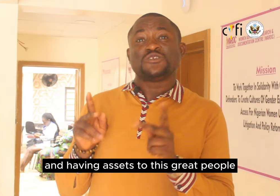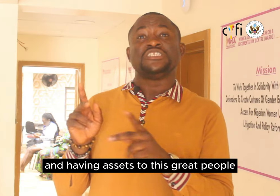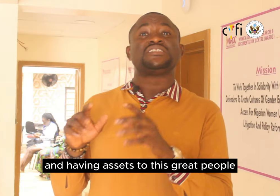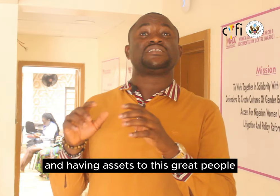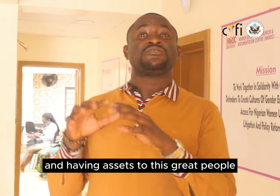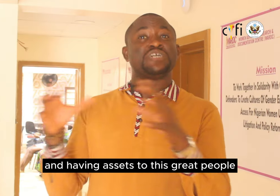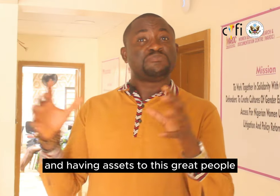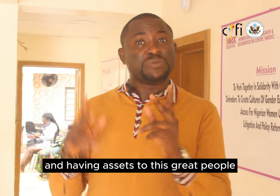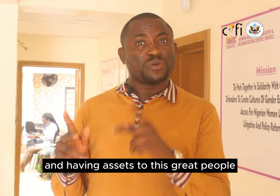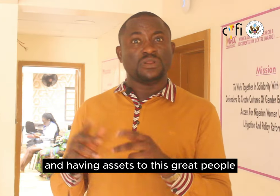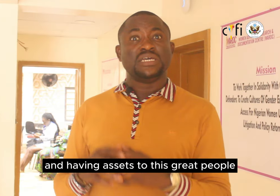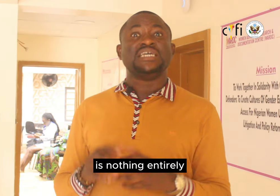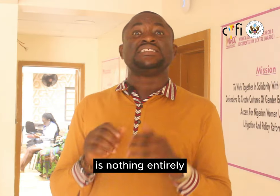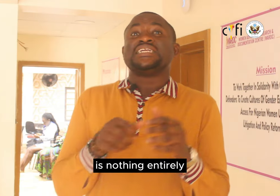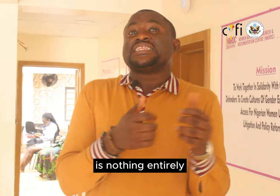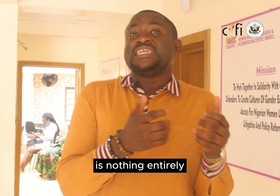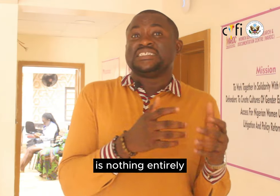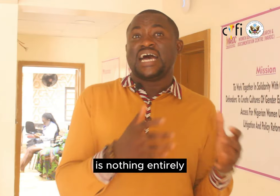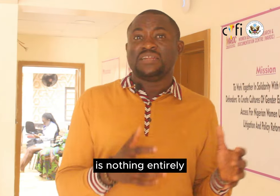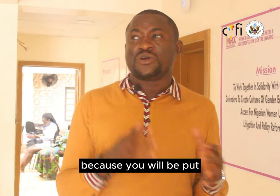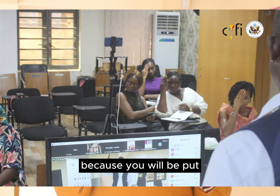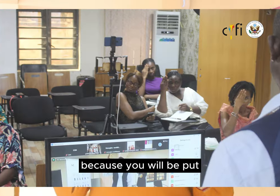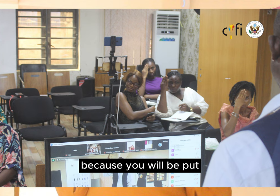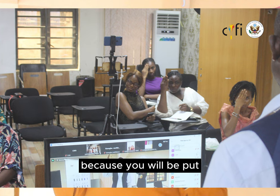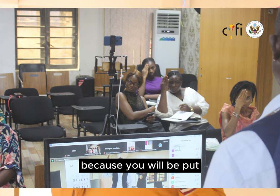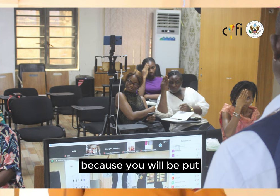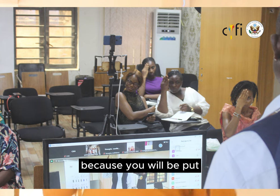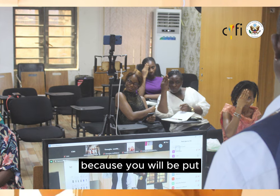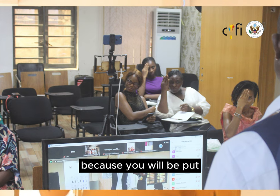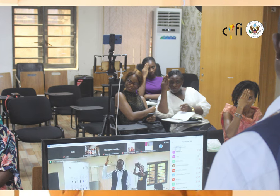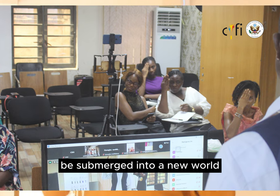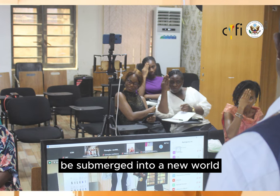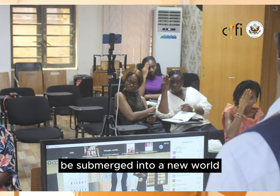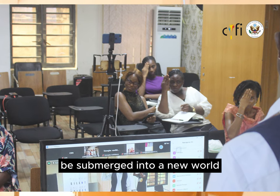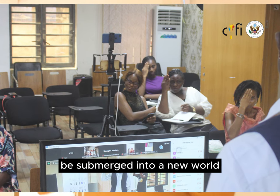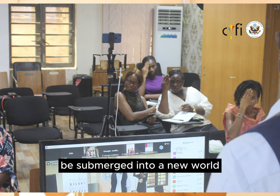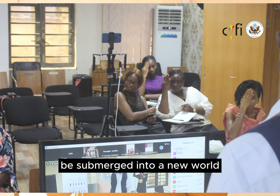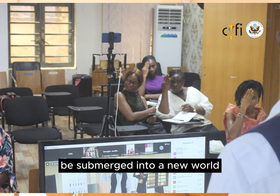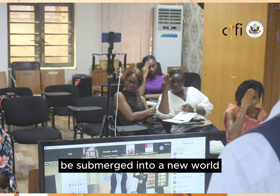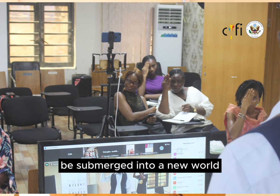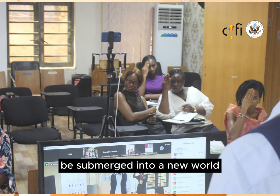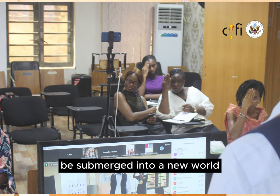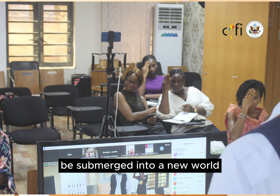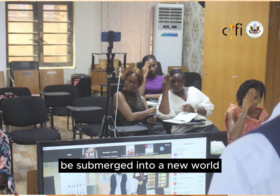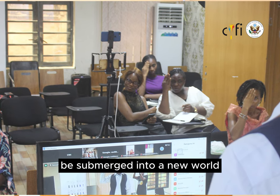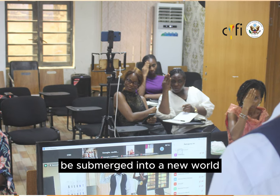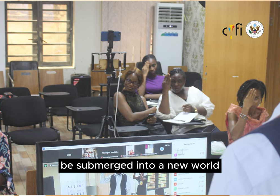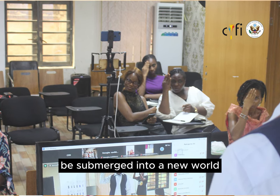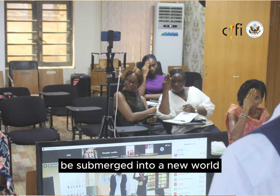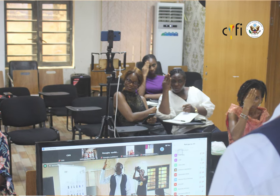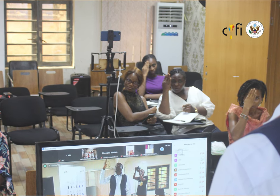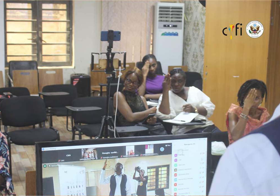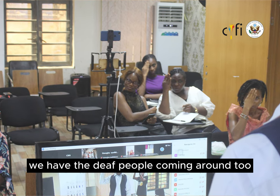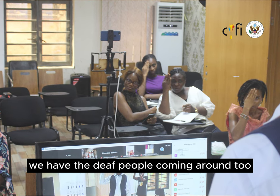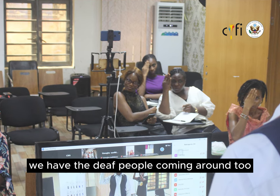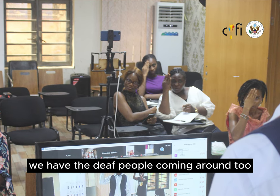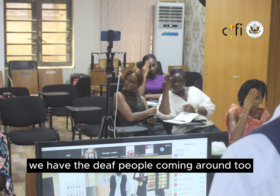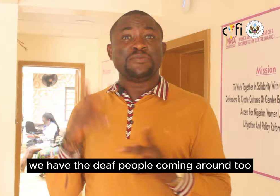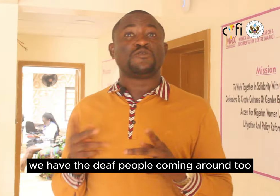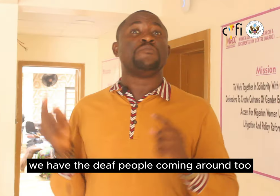these great people is another thing entirely, because you will be put, be submerged into a new world. We have the deaf people coming